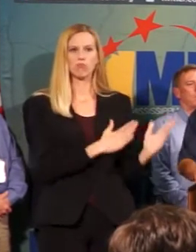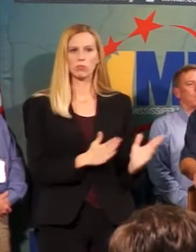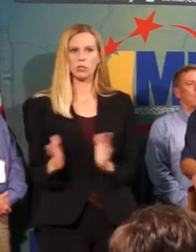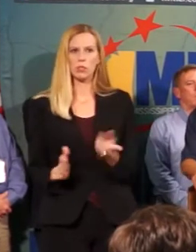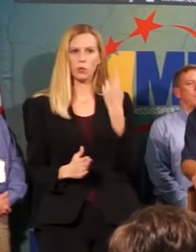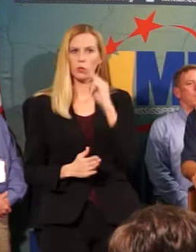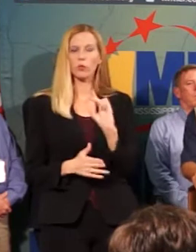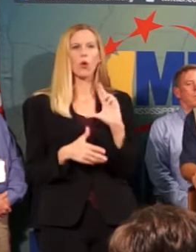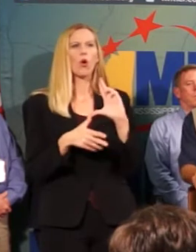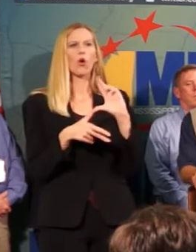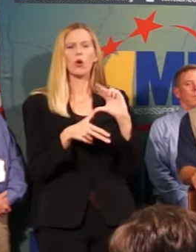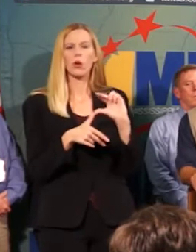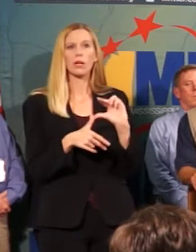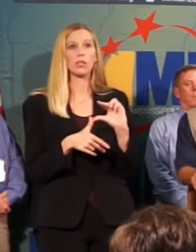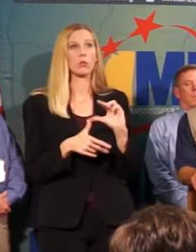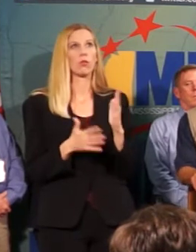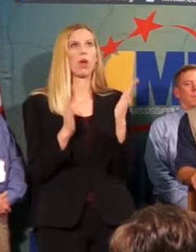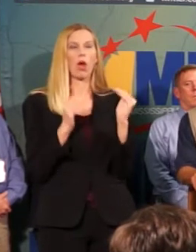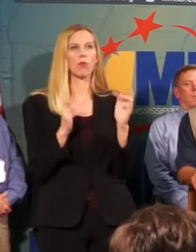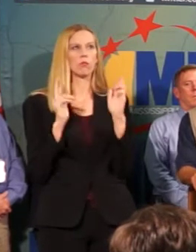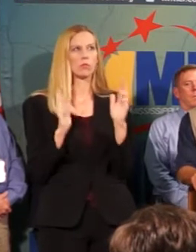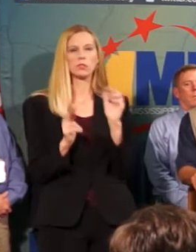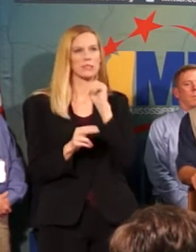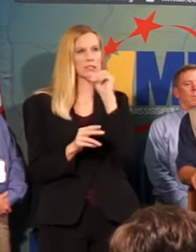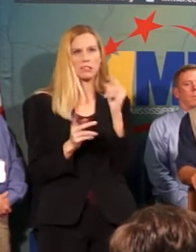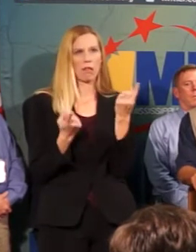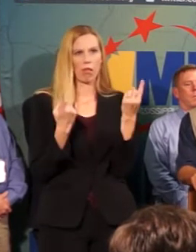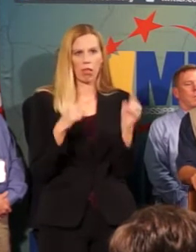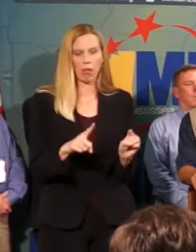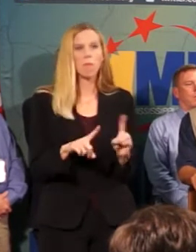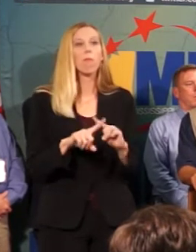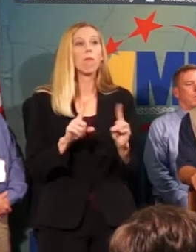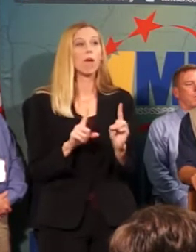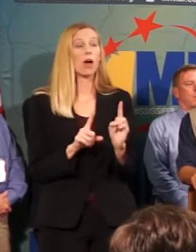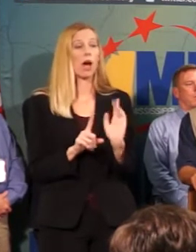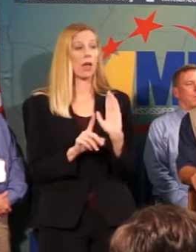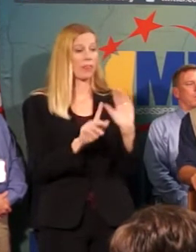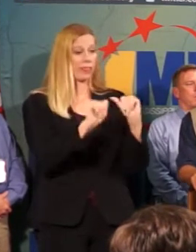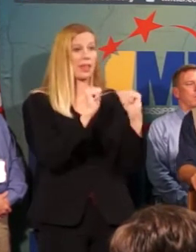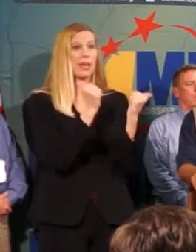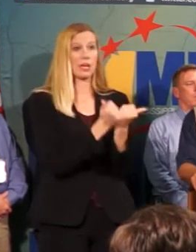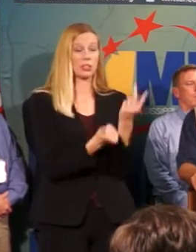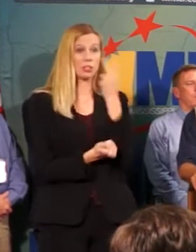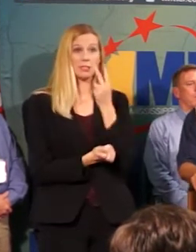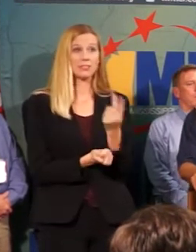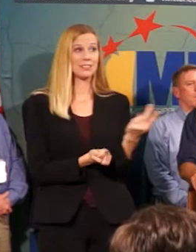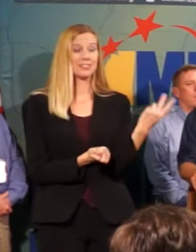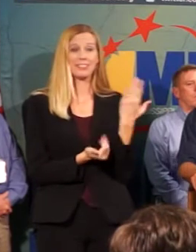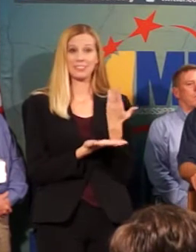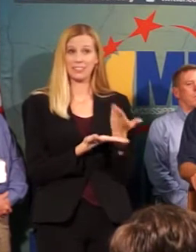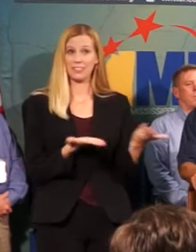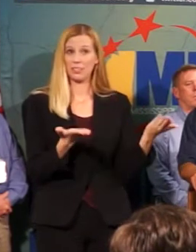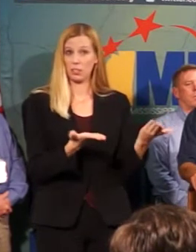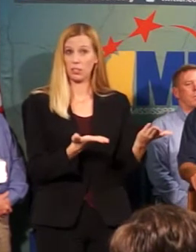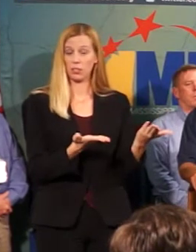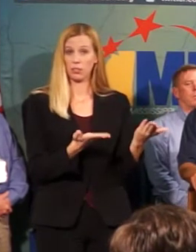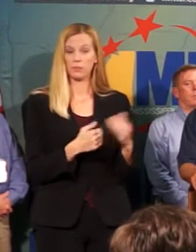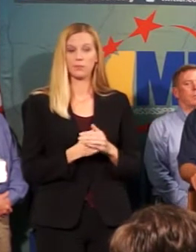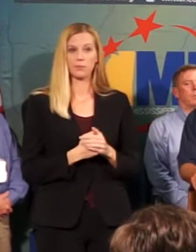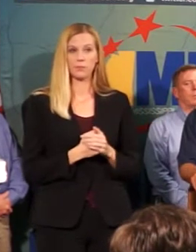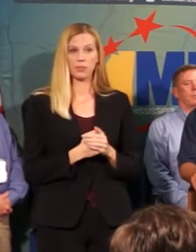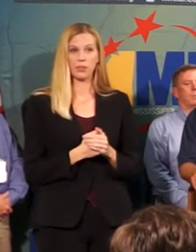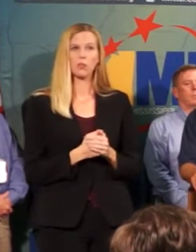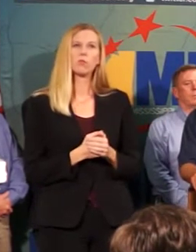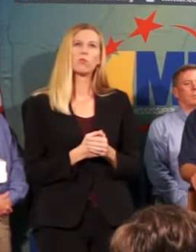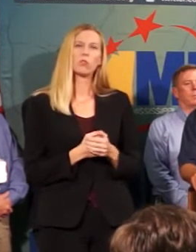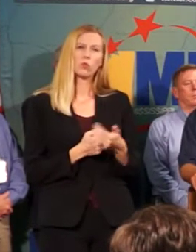a hurricane that we hope does not arrive. But the agency heads that you see with us today have been throughout the